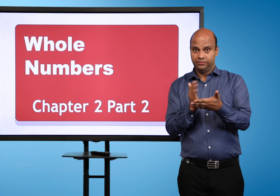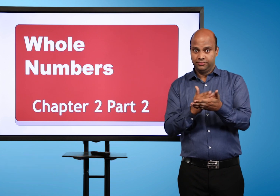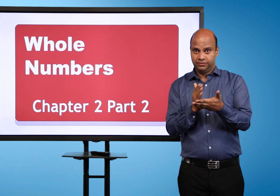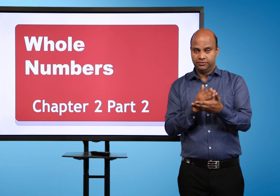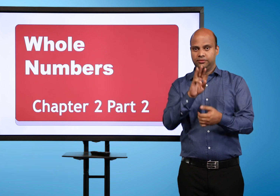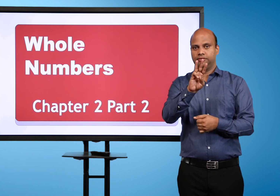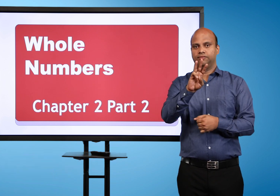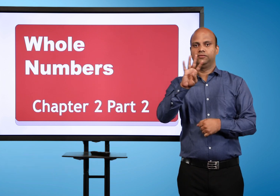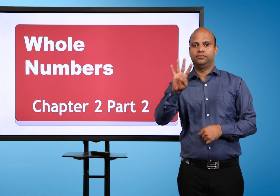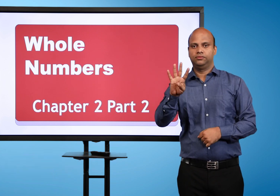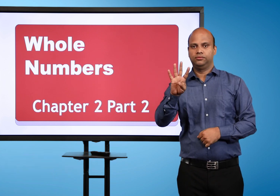Page 34